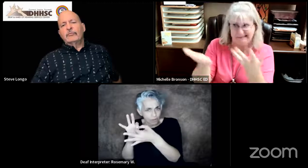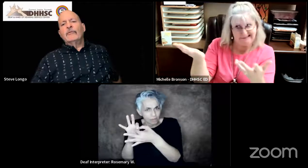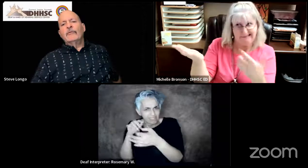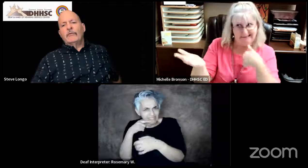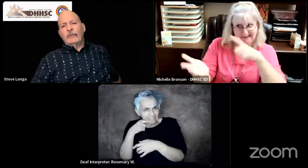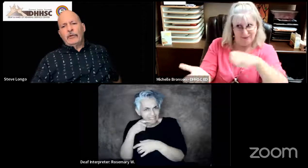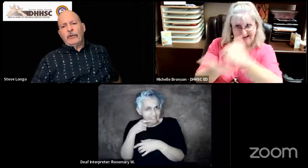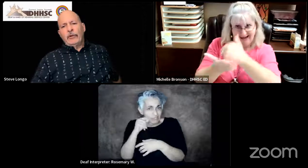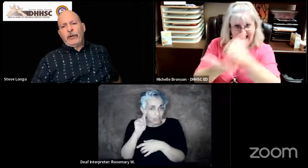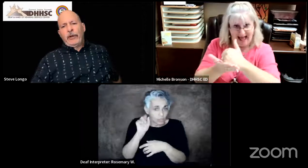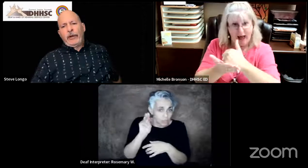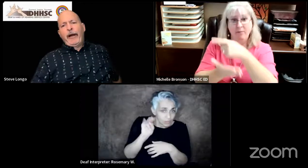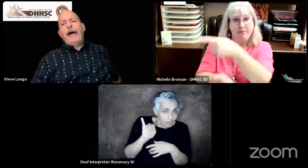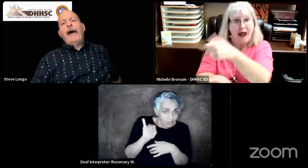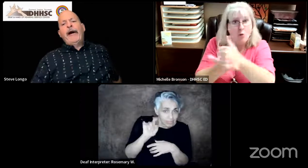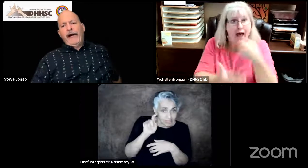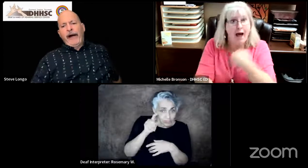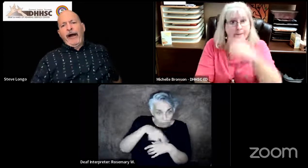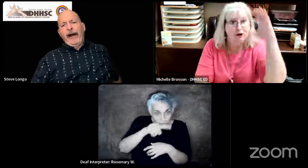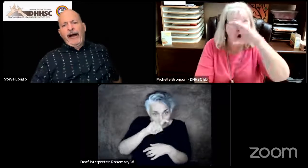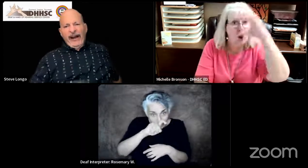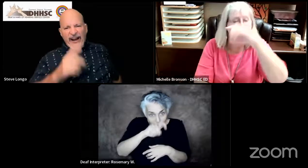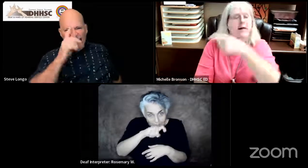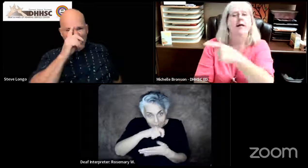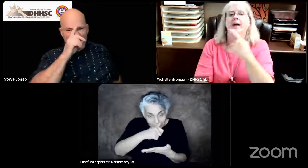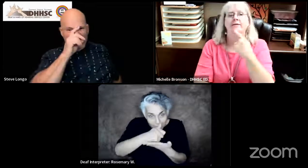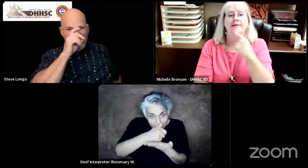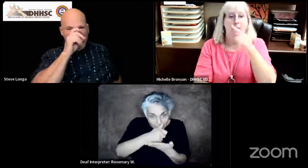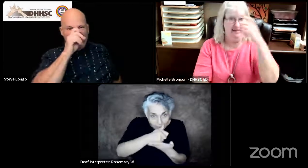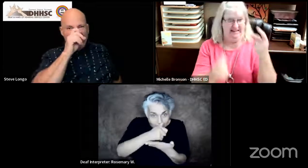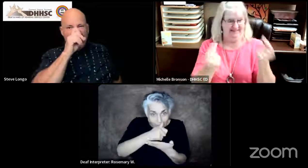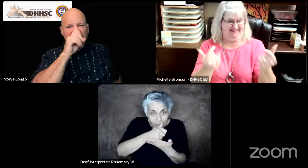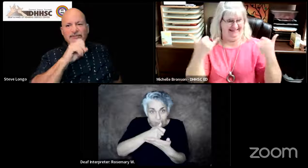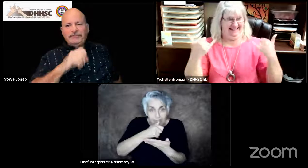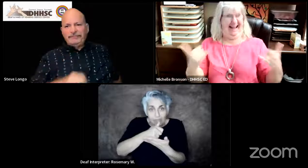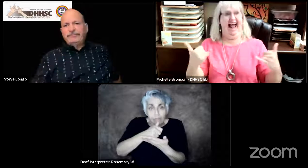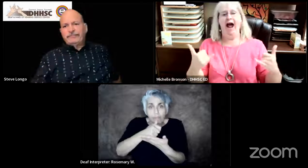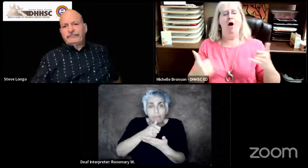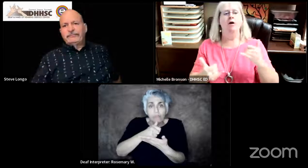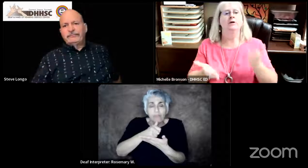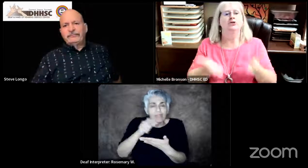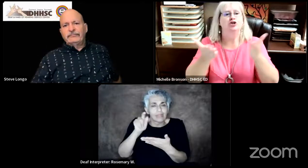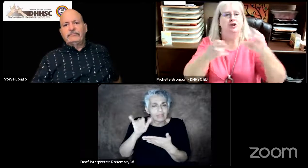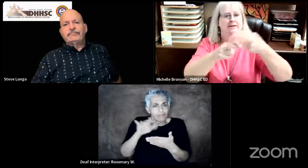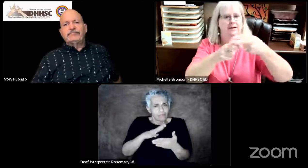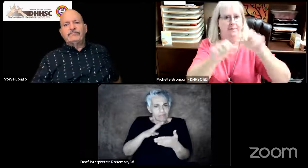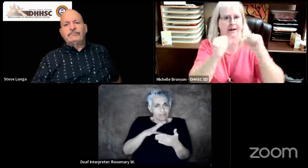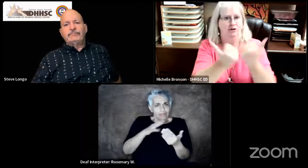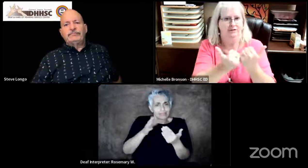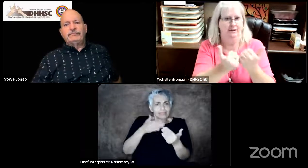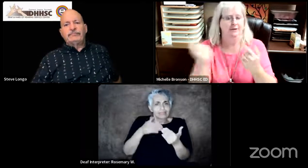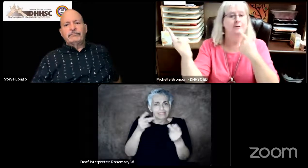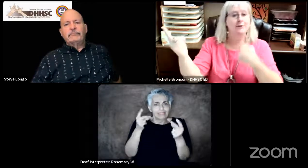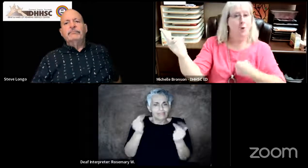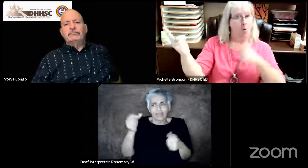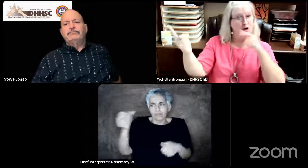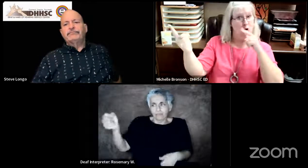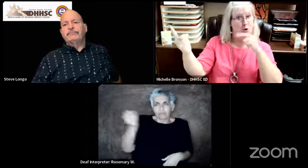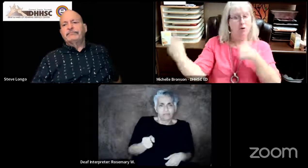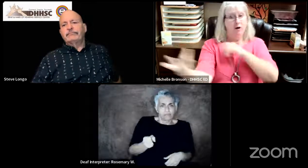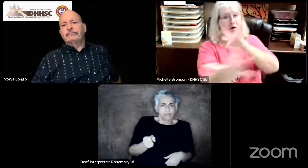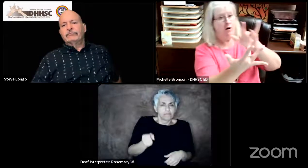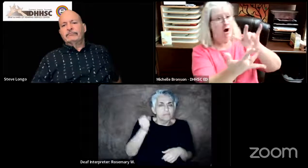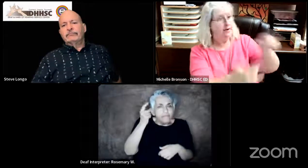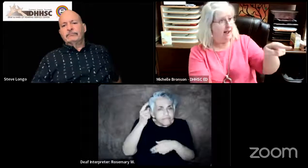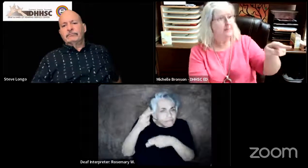HR entity. We reached out and said, we need some help. Can you help us search? And they said, because of the immediacy of it, they recommended a